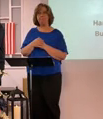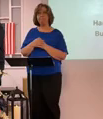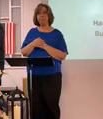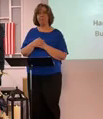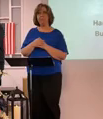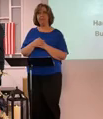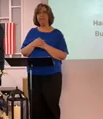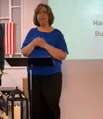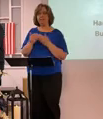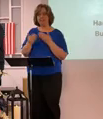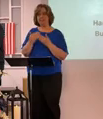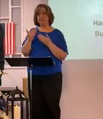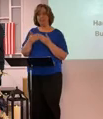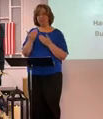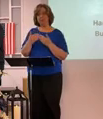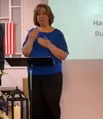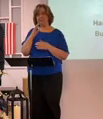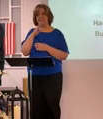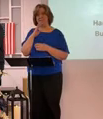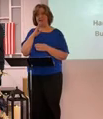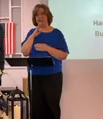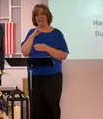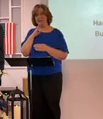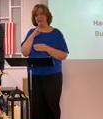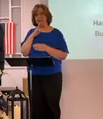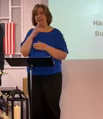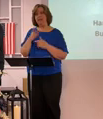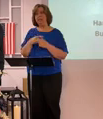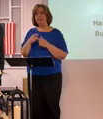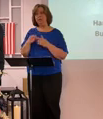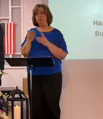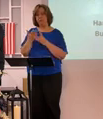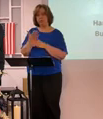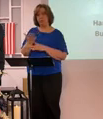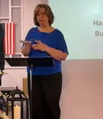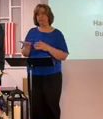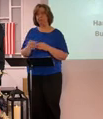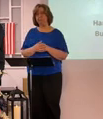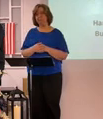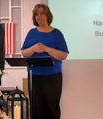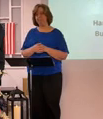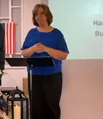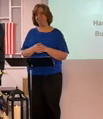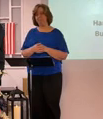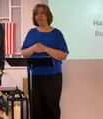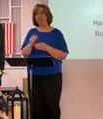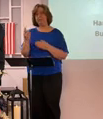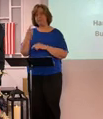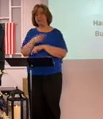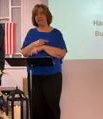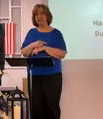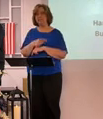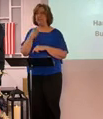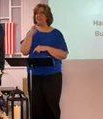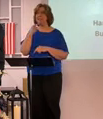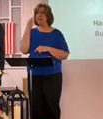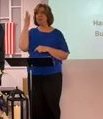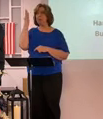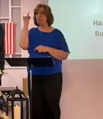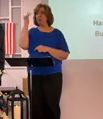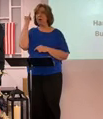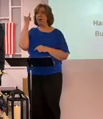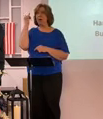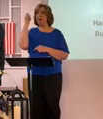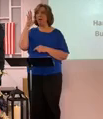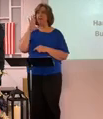it is way easier to say. Believe me, I know. There are days where it's like, why? I still, 20 years